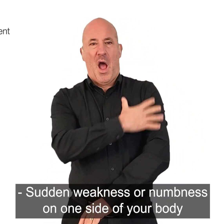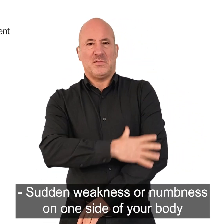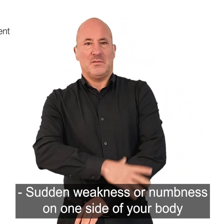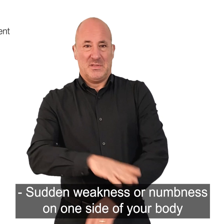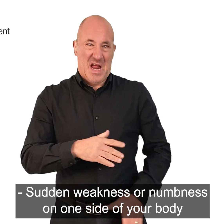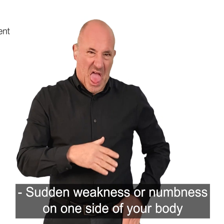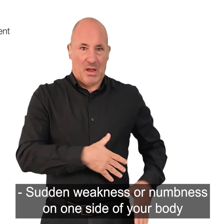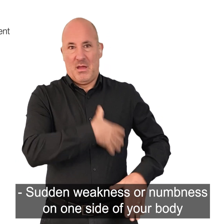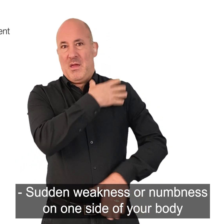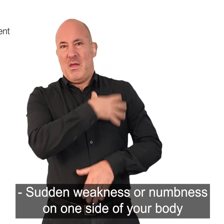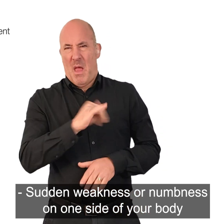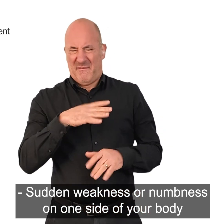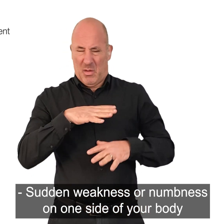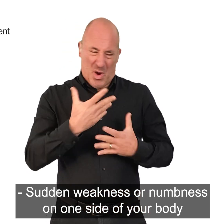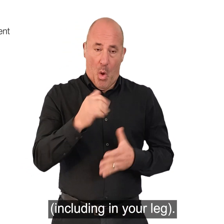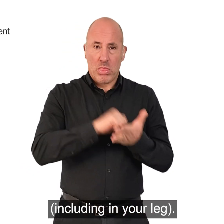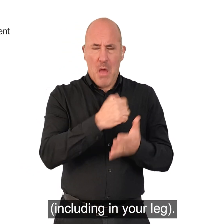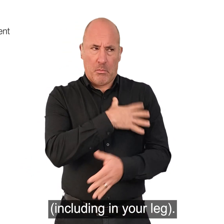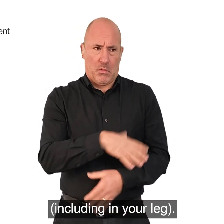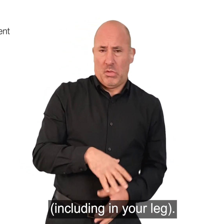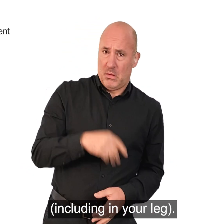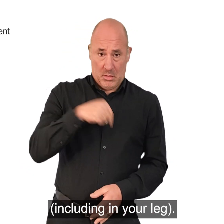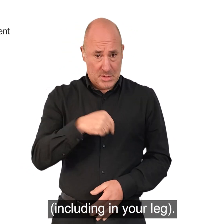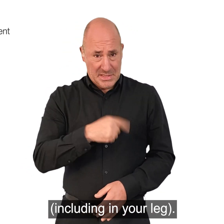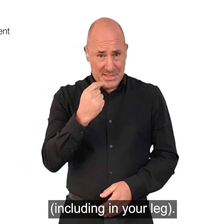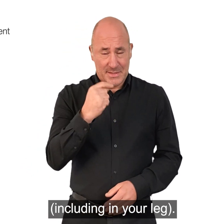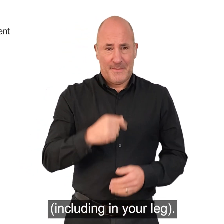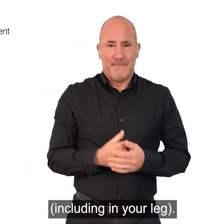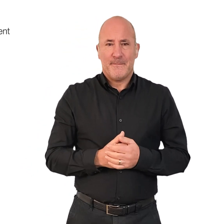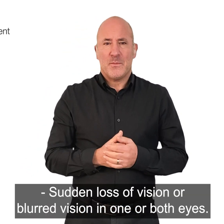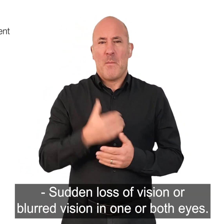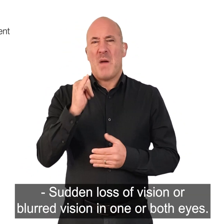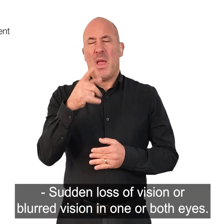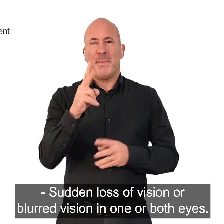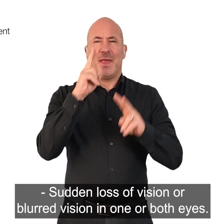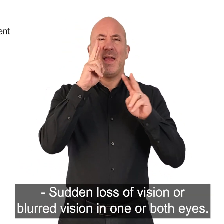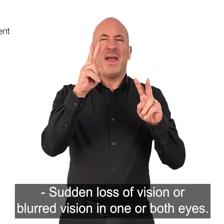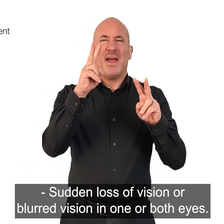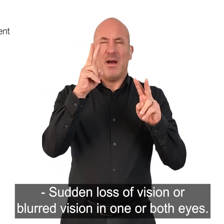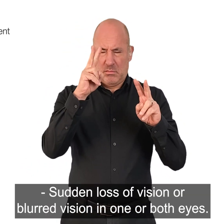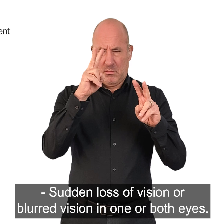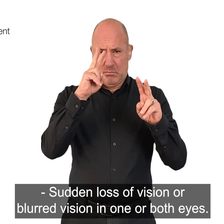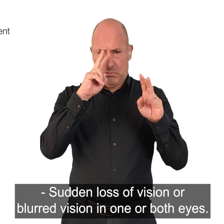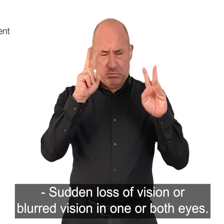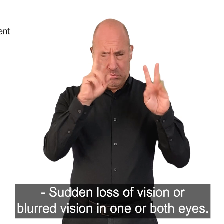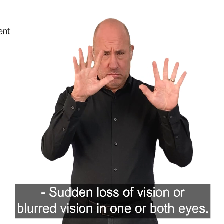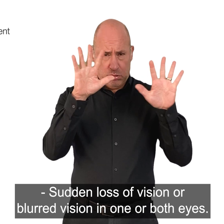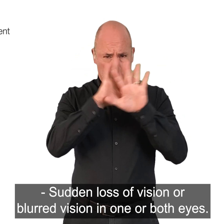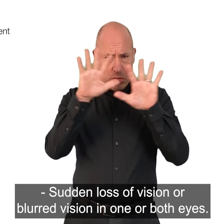one side of your body, including in your leg. Sudden loss of vision or blurred vision in one or both